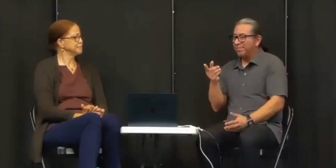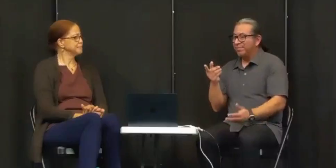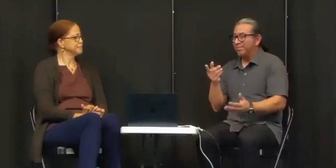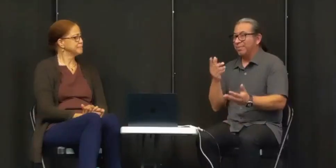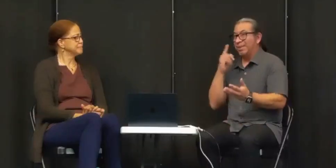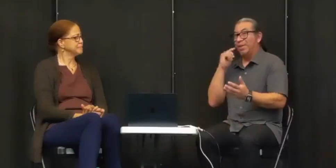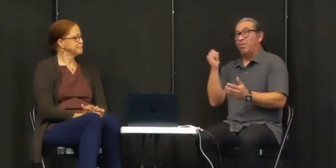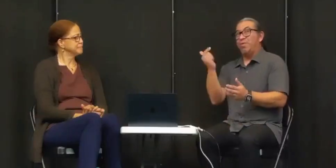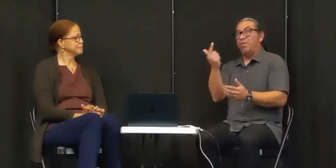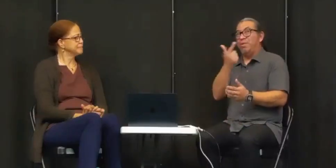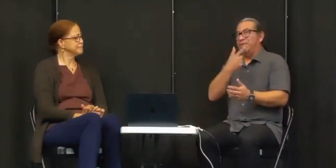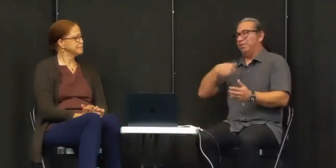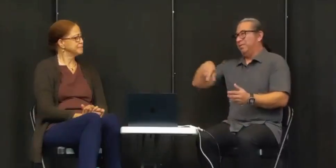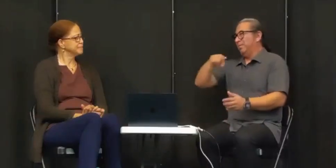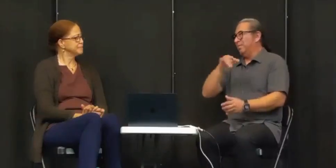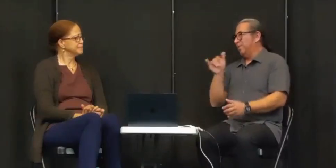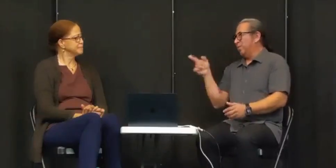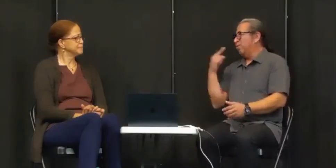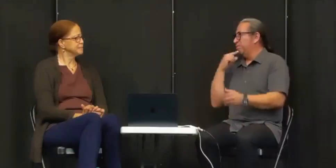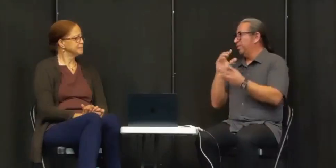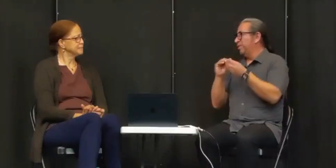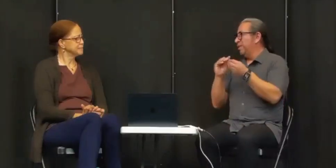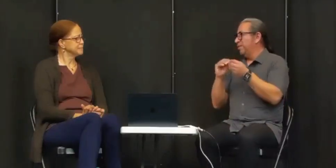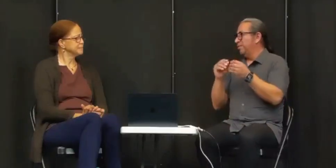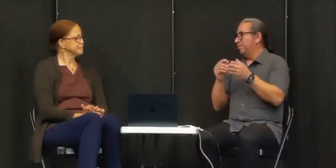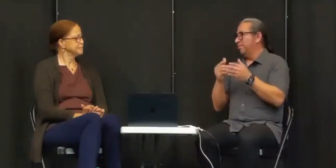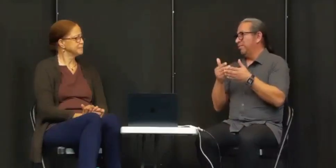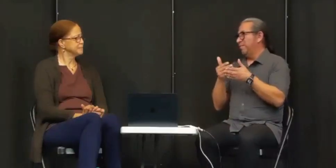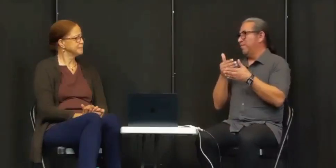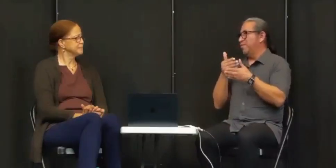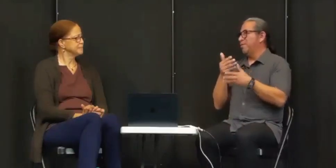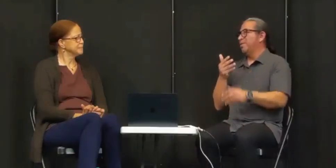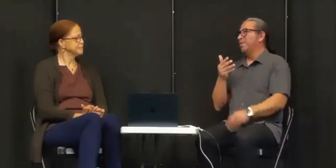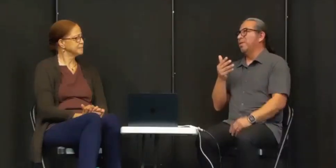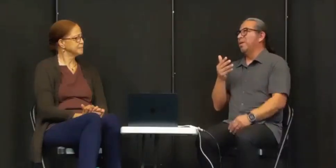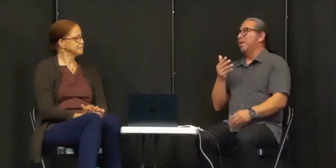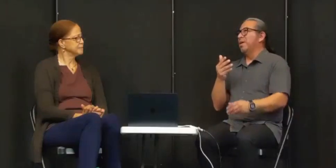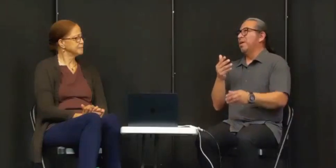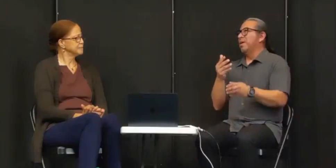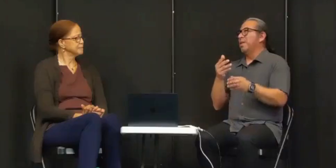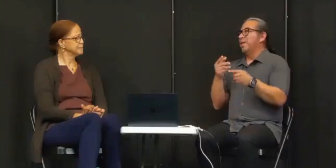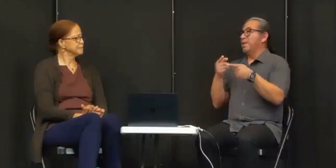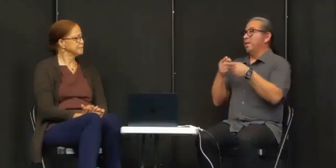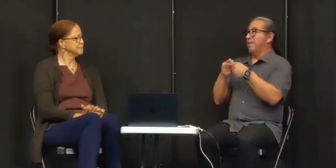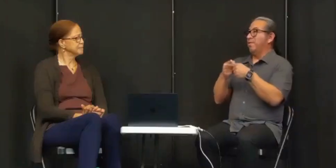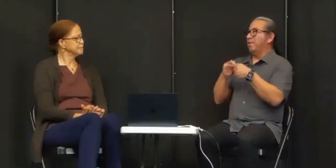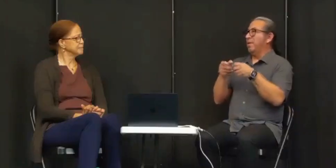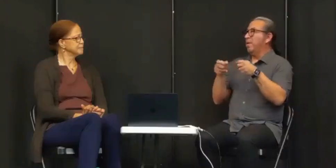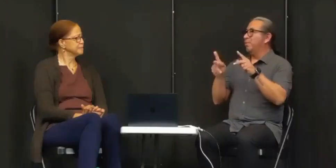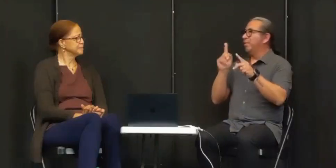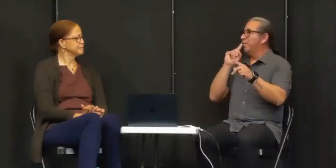some reflections, considerations. Like all of it that you mentioned before,